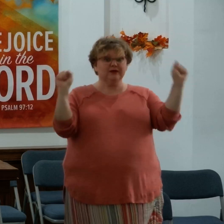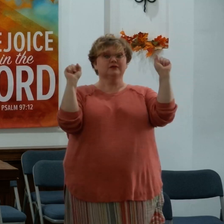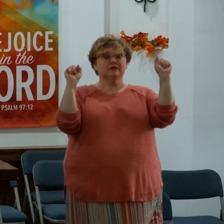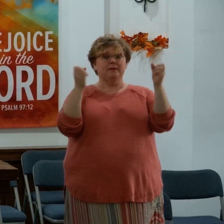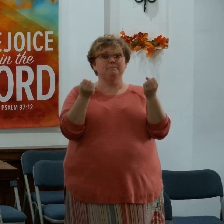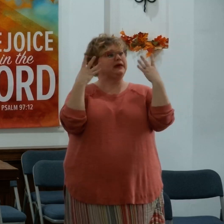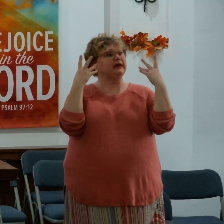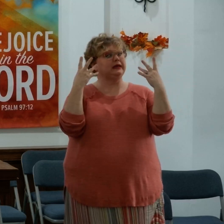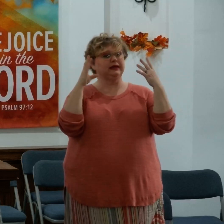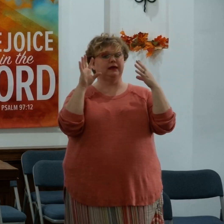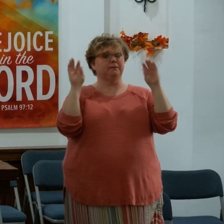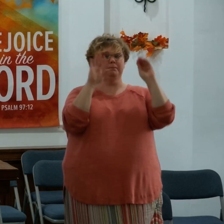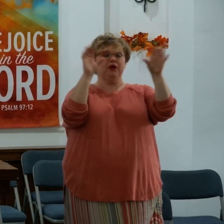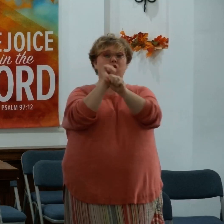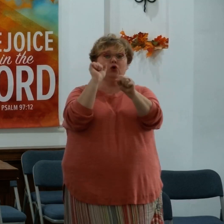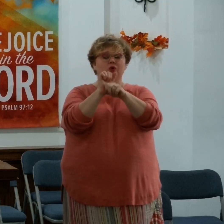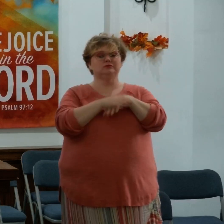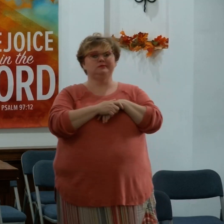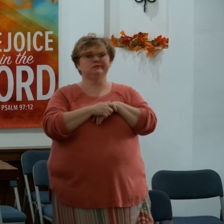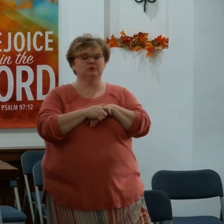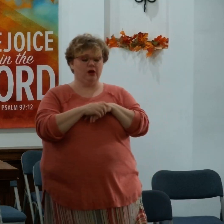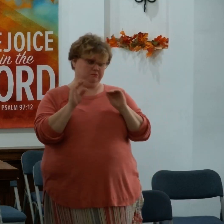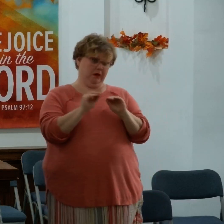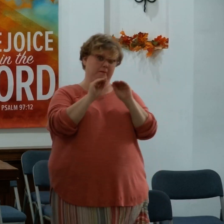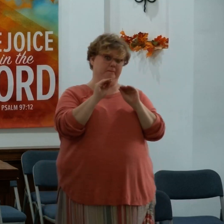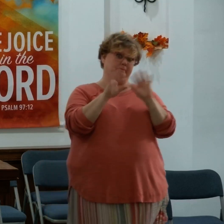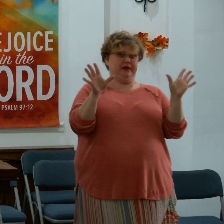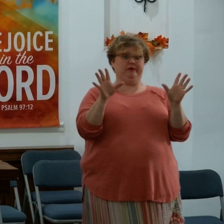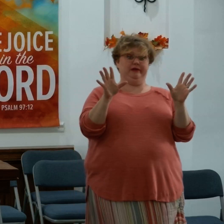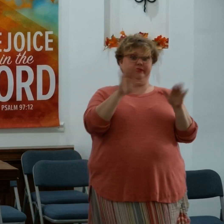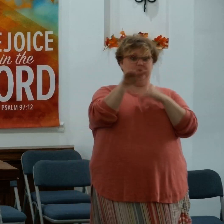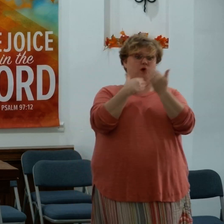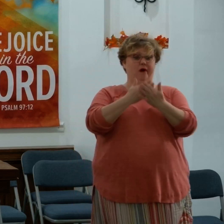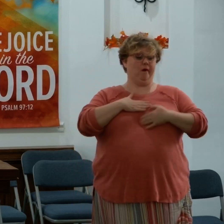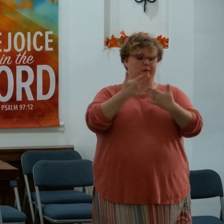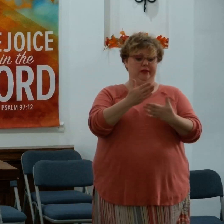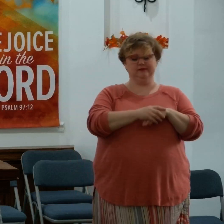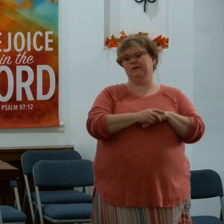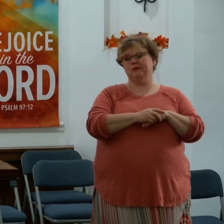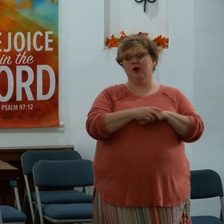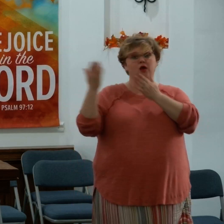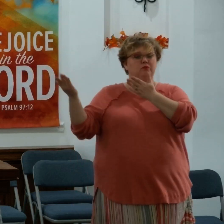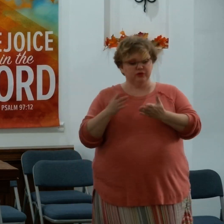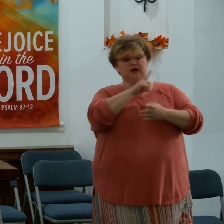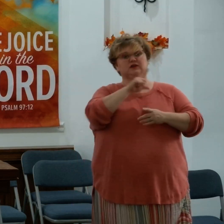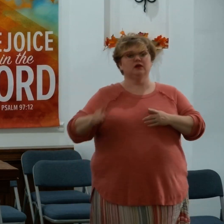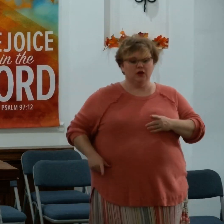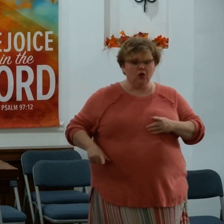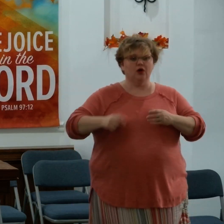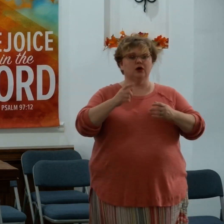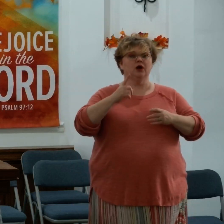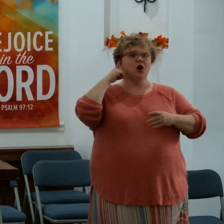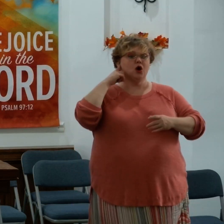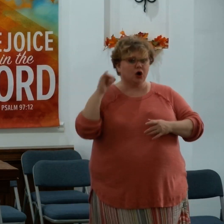miracles. So apparently they were all willing. So anyway, everyone who is willing is to bring to the Lord an offering of